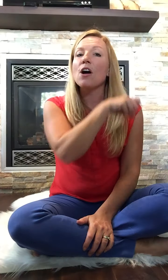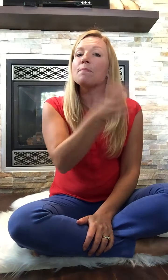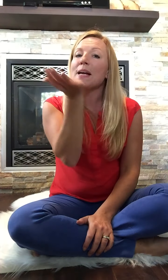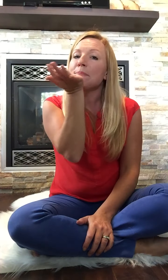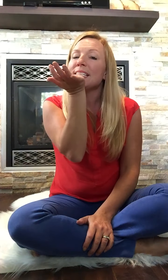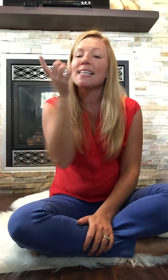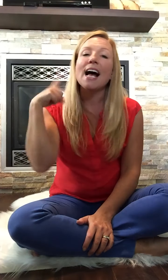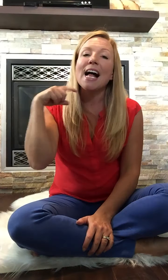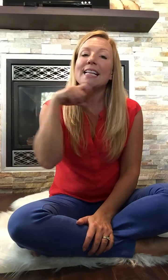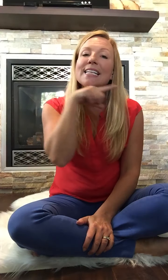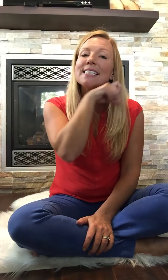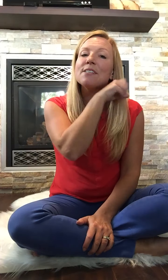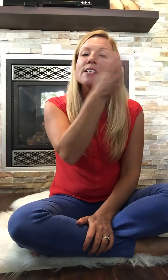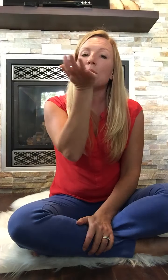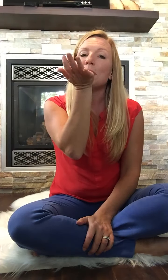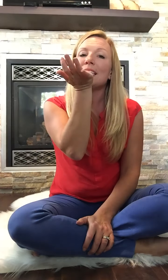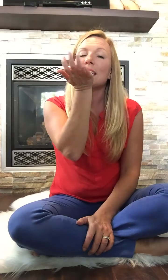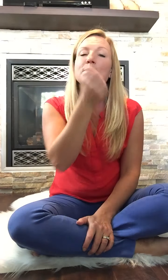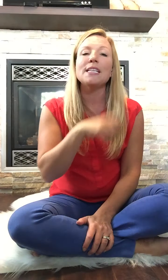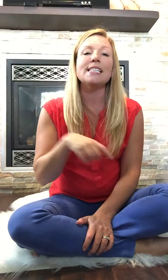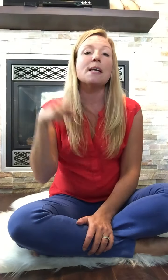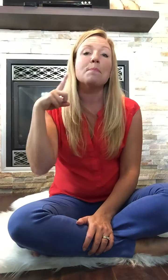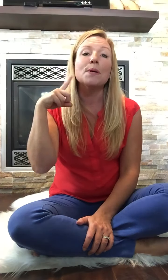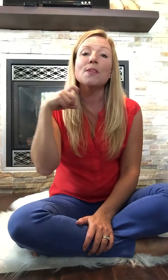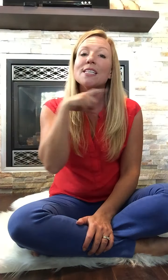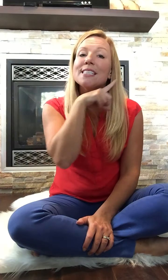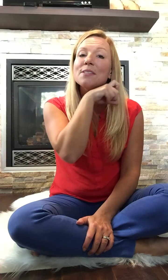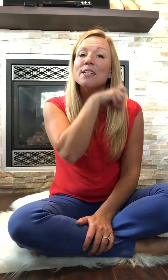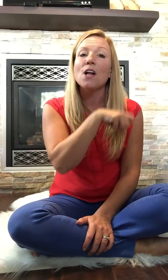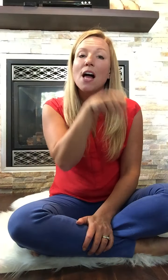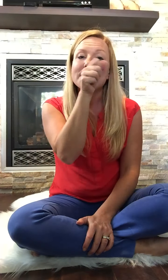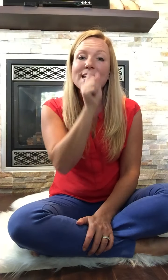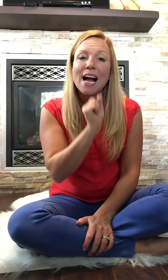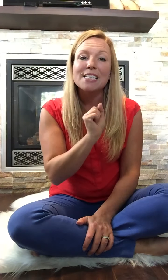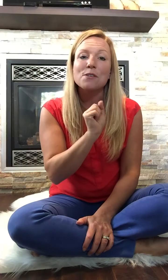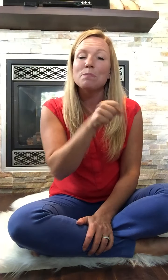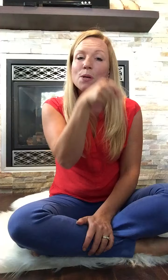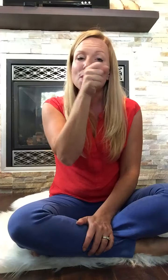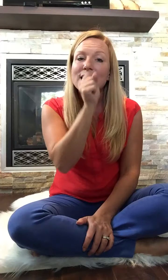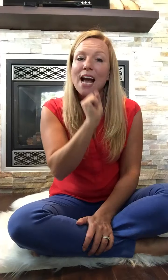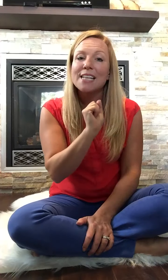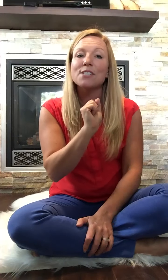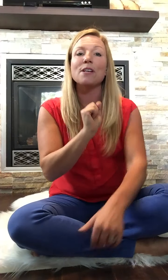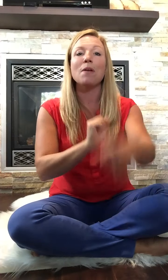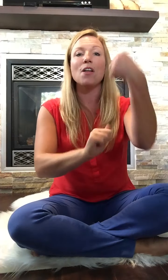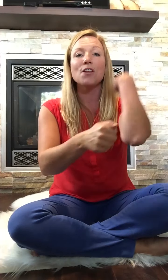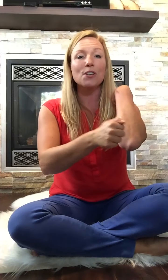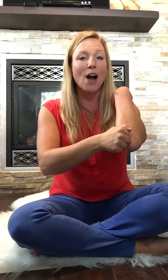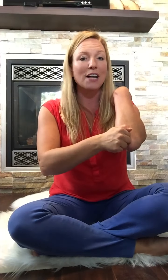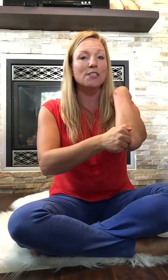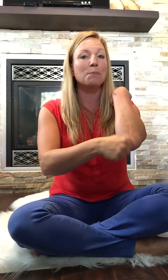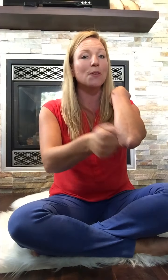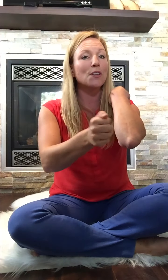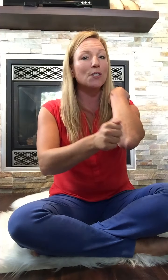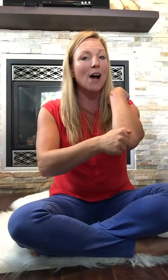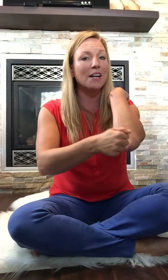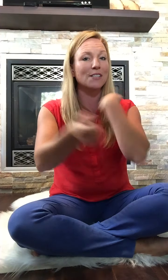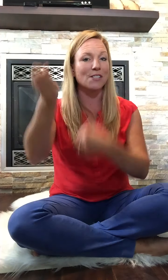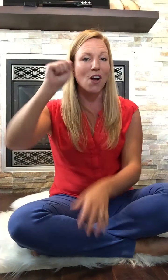my pizza. I like cereal pizza, please. Put the cereal on the ice cream. Put the ice cream on the crackers. Put the crackers on